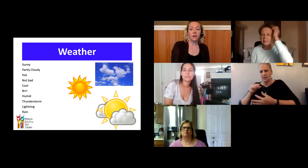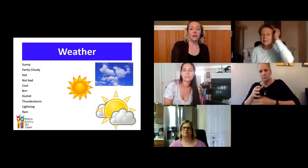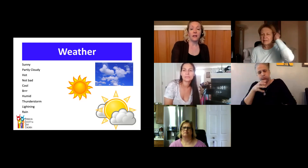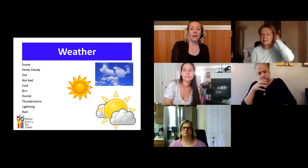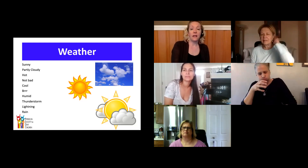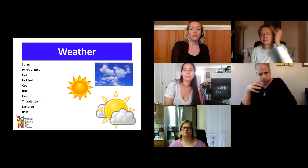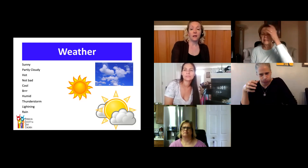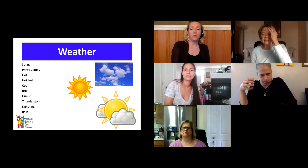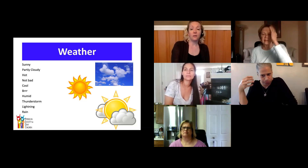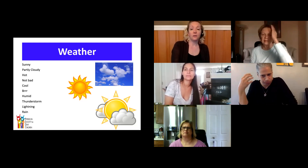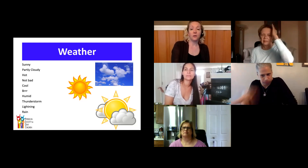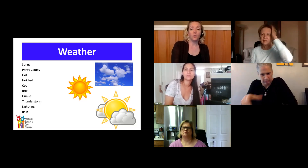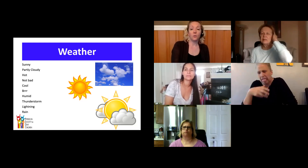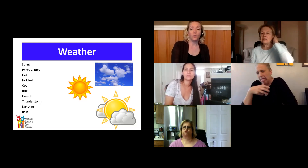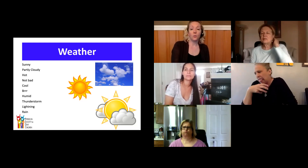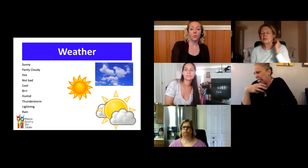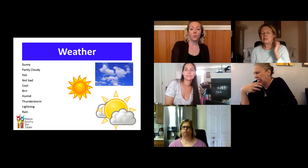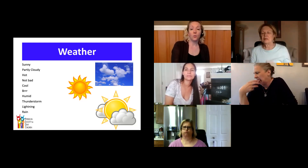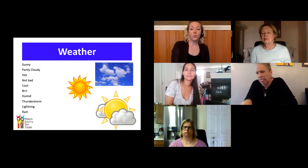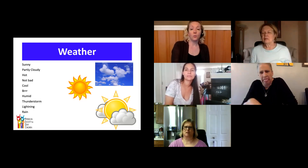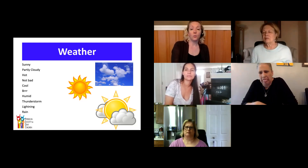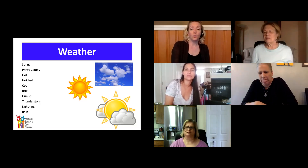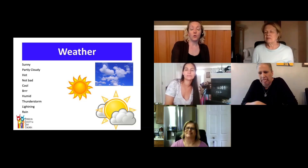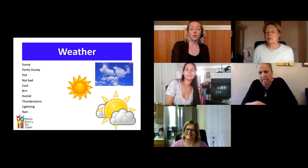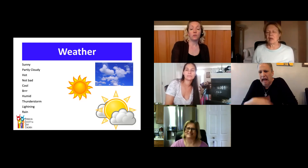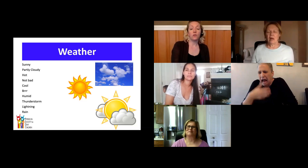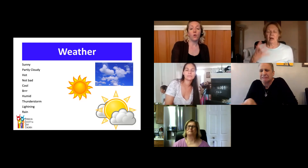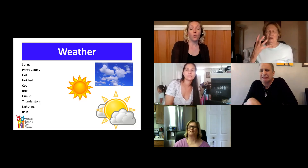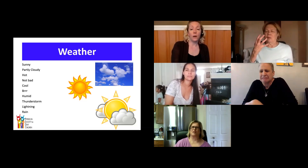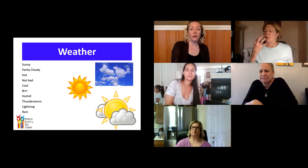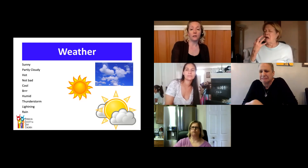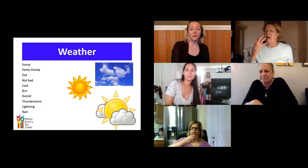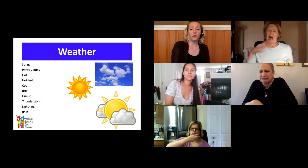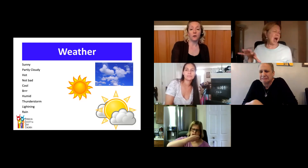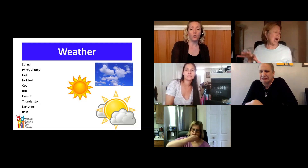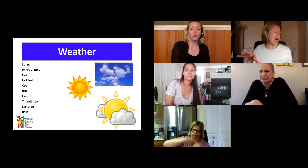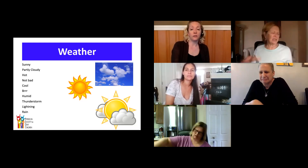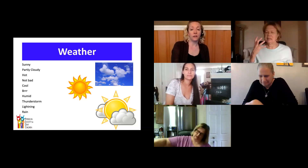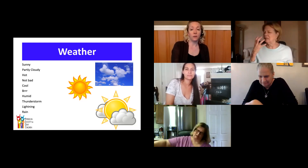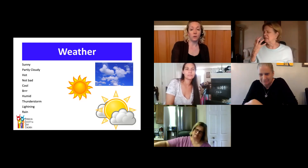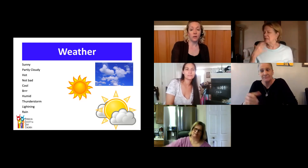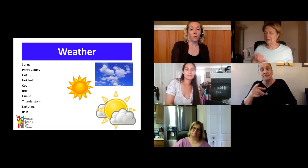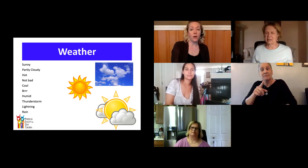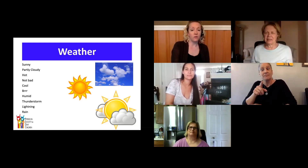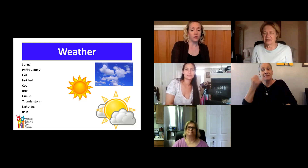know, you use the whole body. It's a very holistic language in that way. Everything is connected.